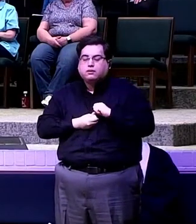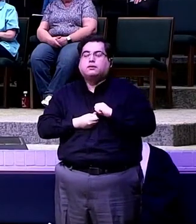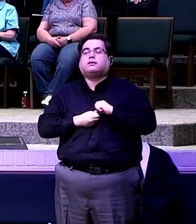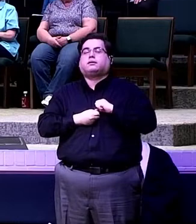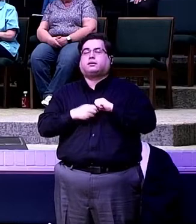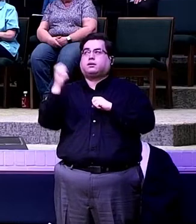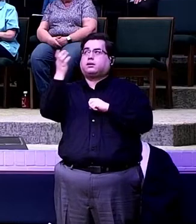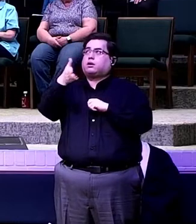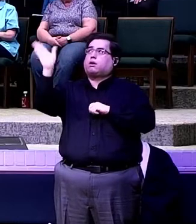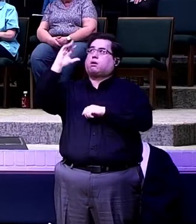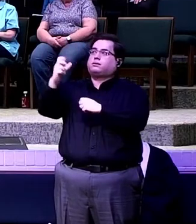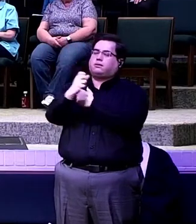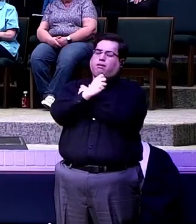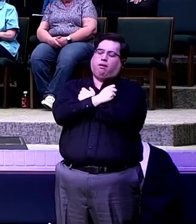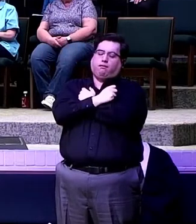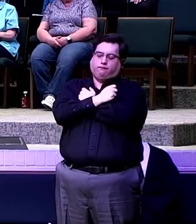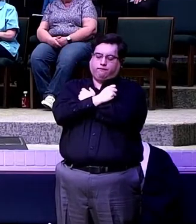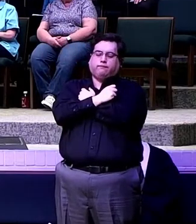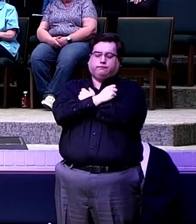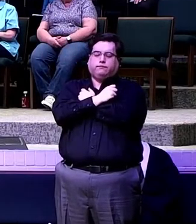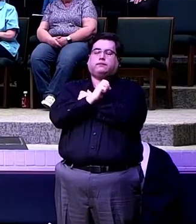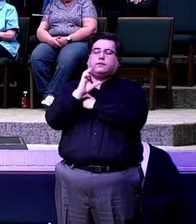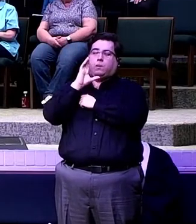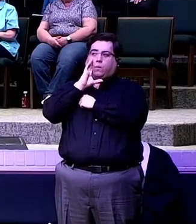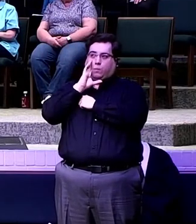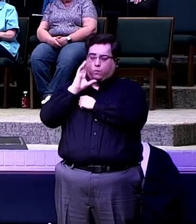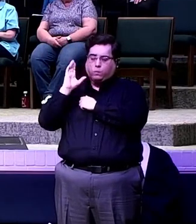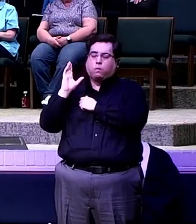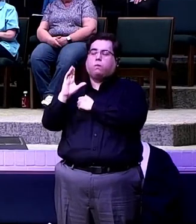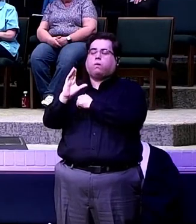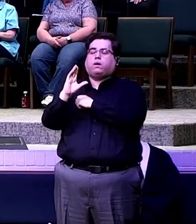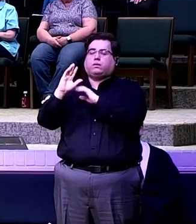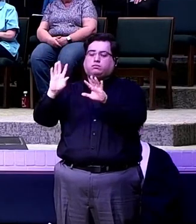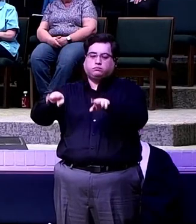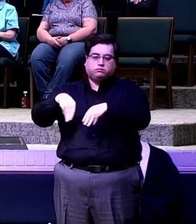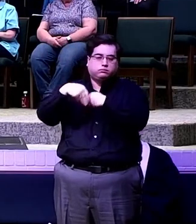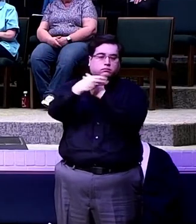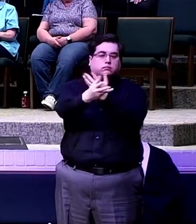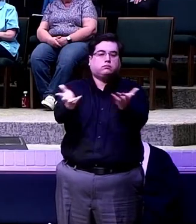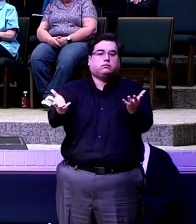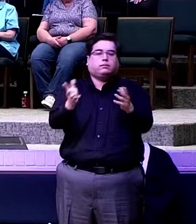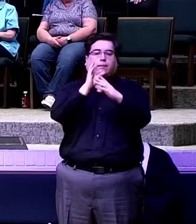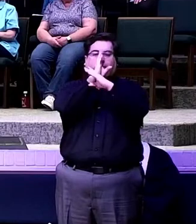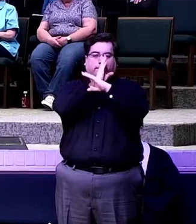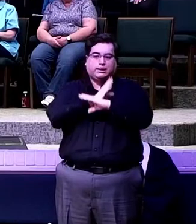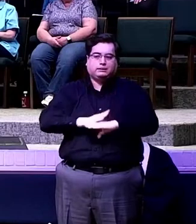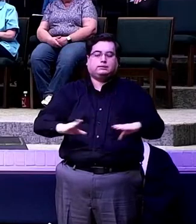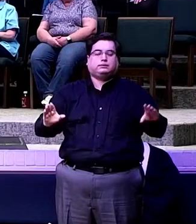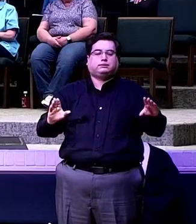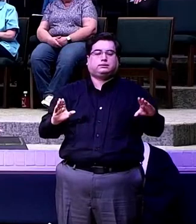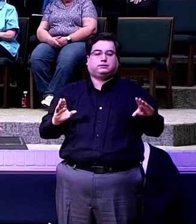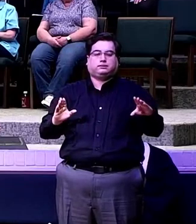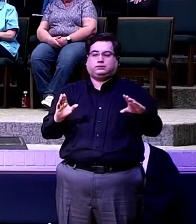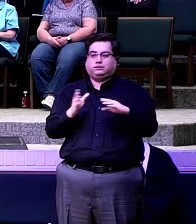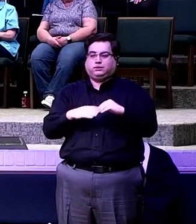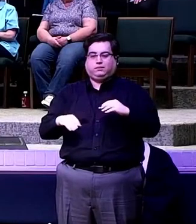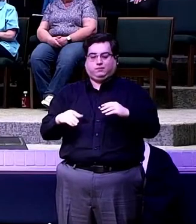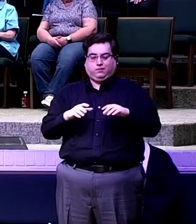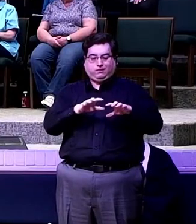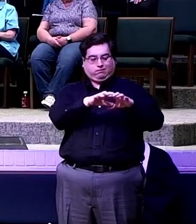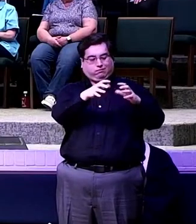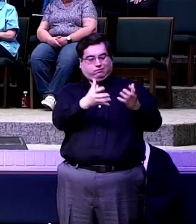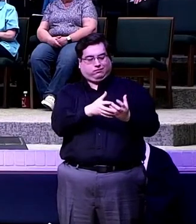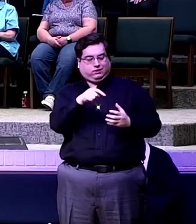God's love has the power to give us peace. Beyond this side of